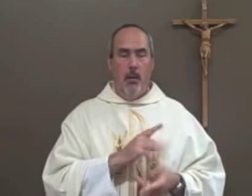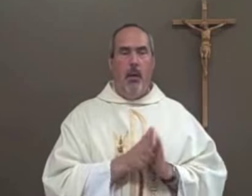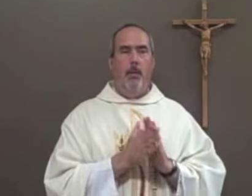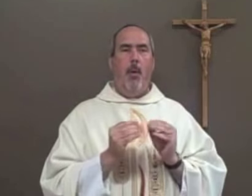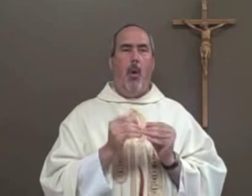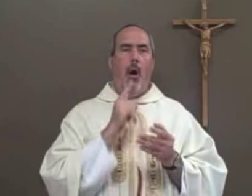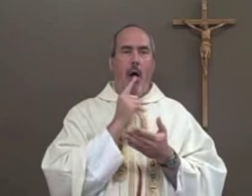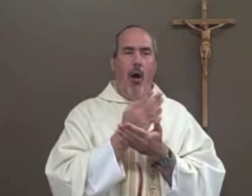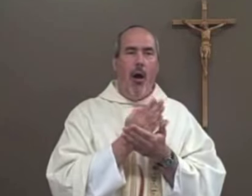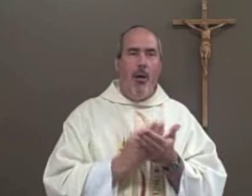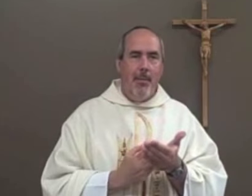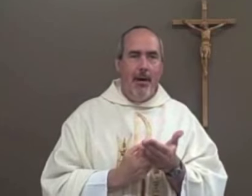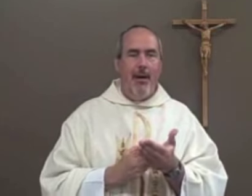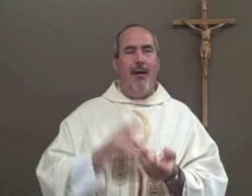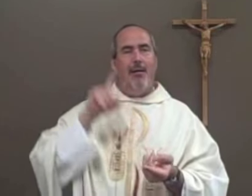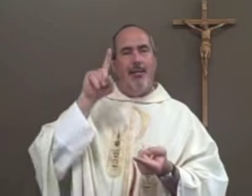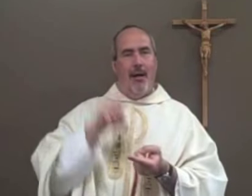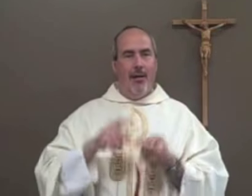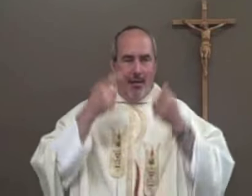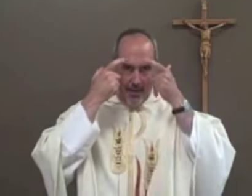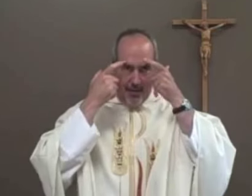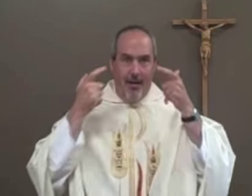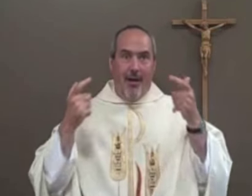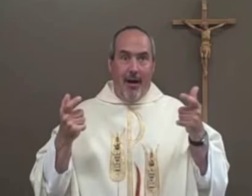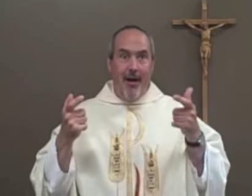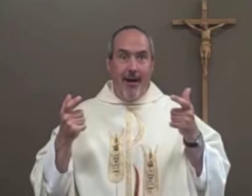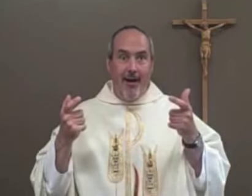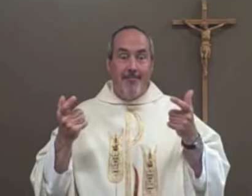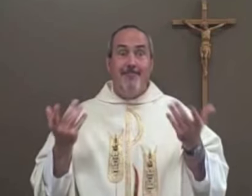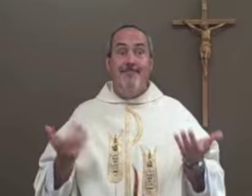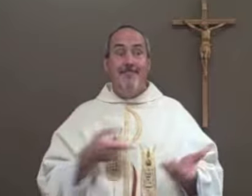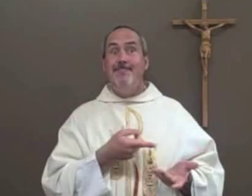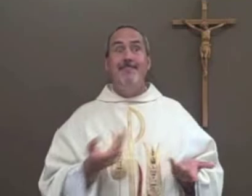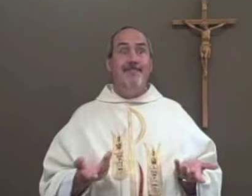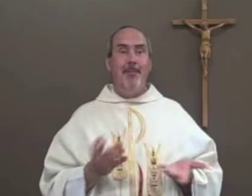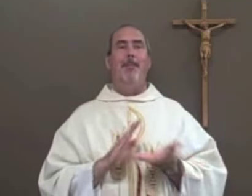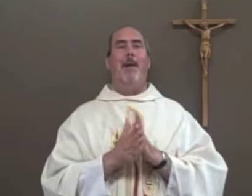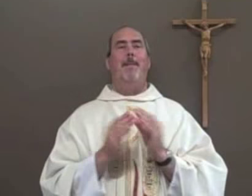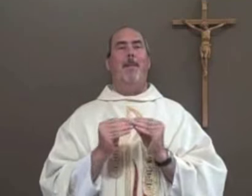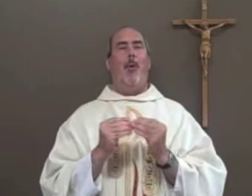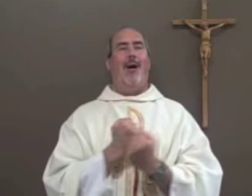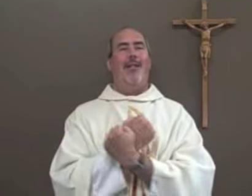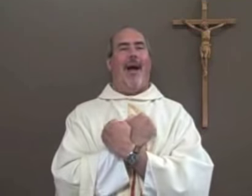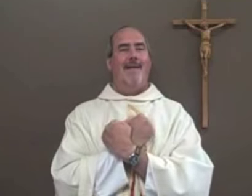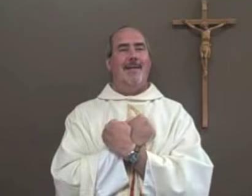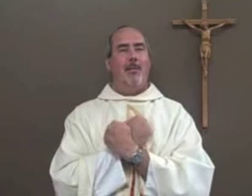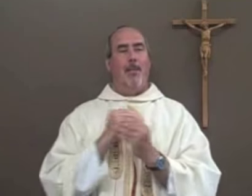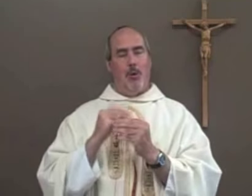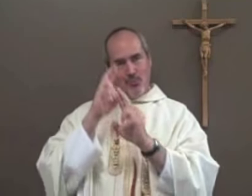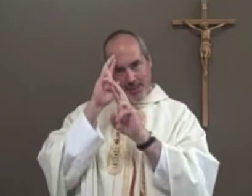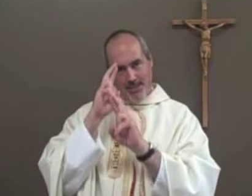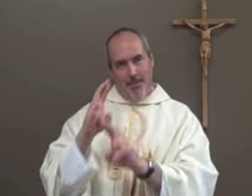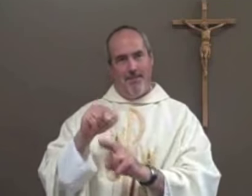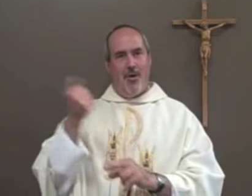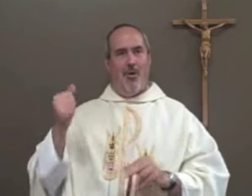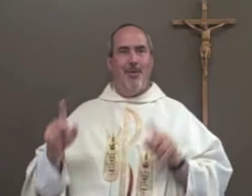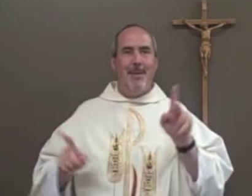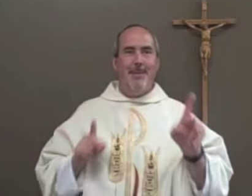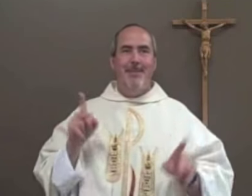Over time, this man learned his lesson and realized that his boss helped him become less arrogant and a much